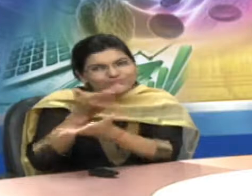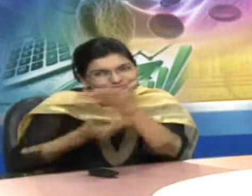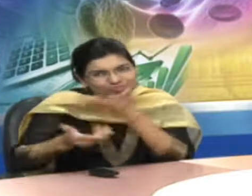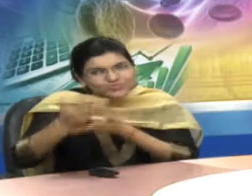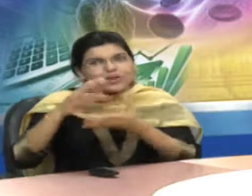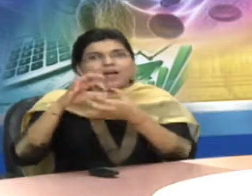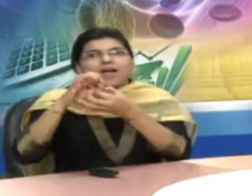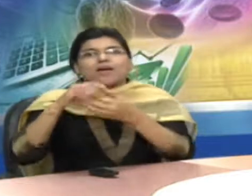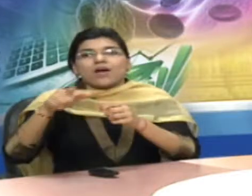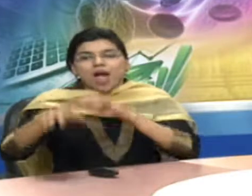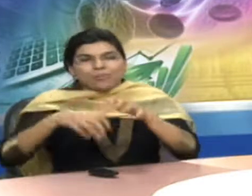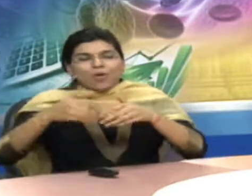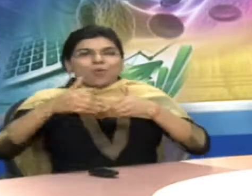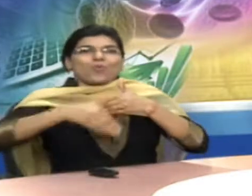with them